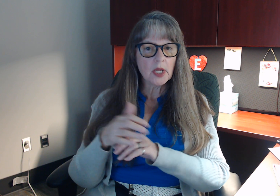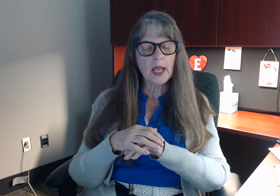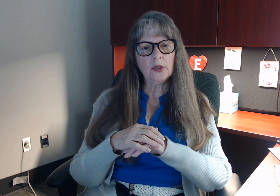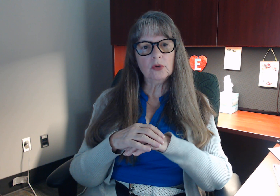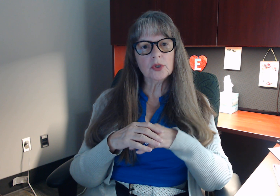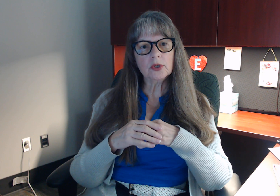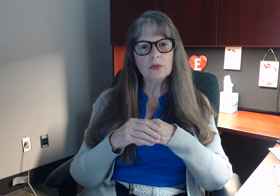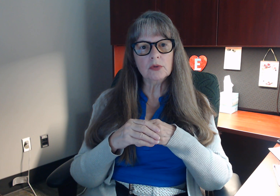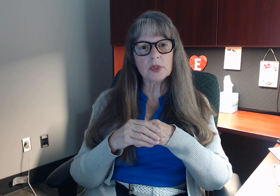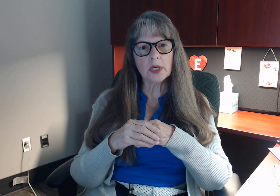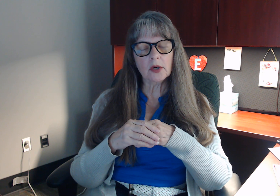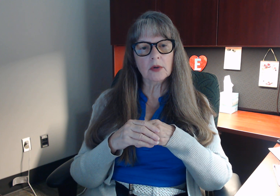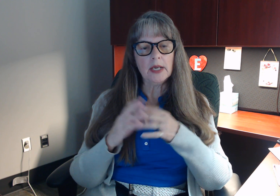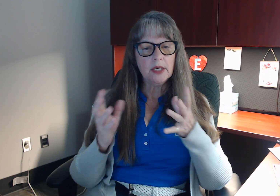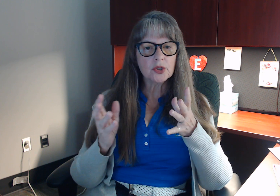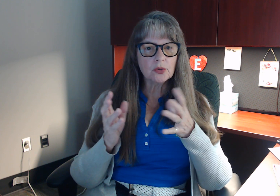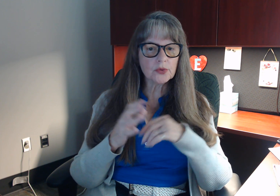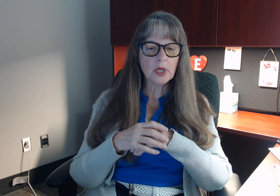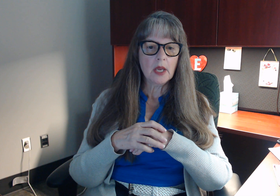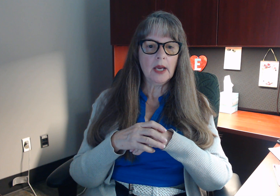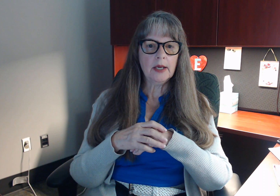and usually you use their initials.